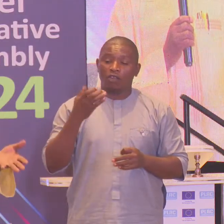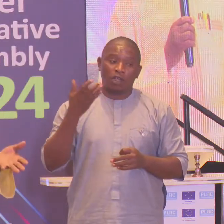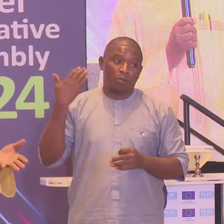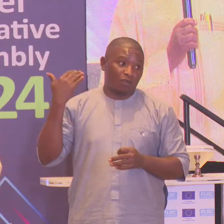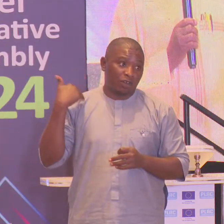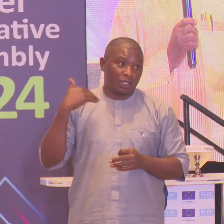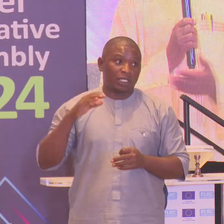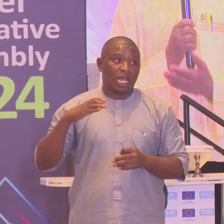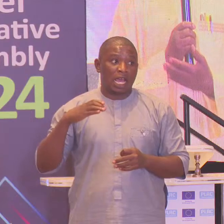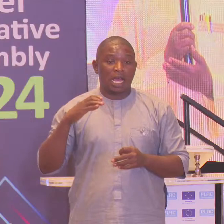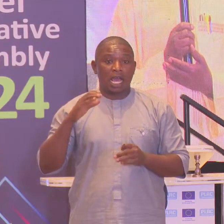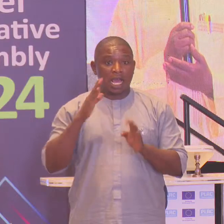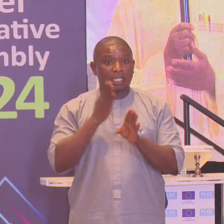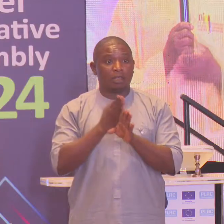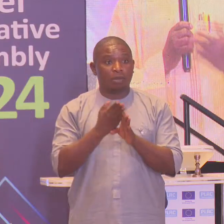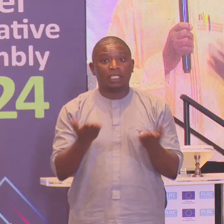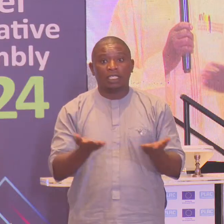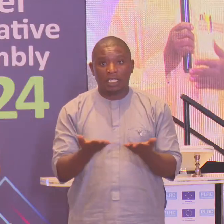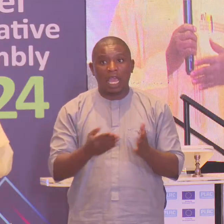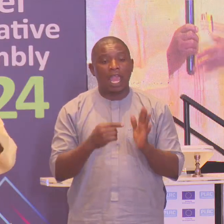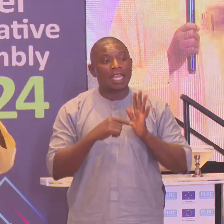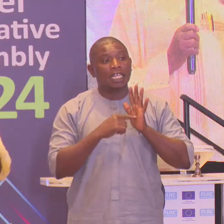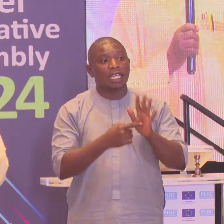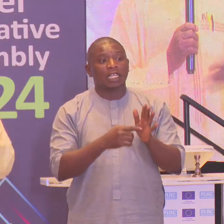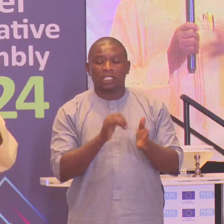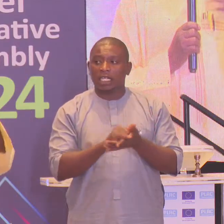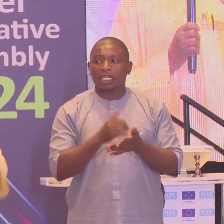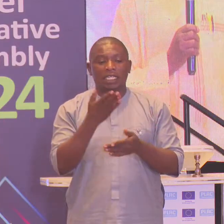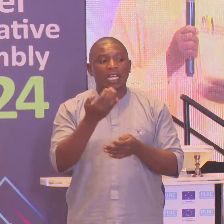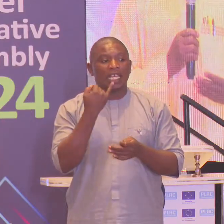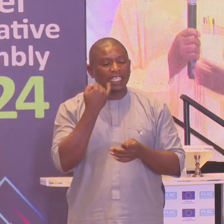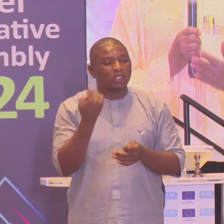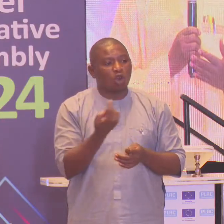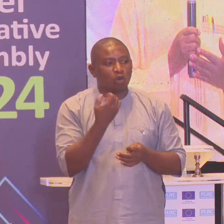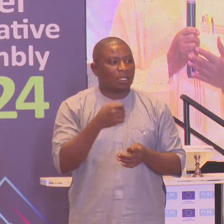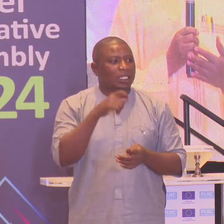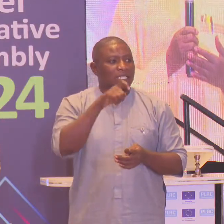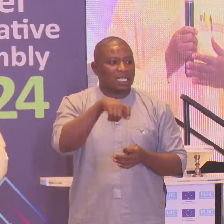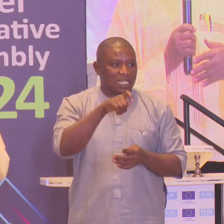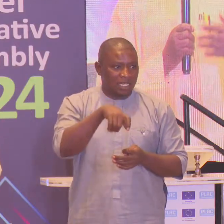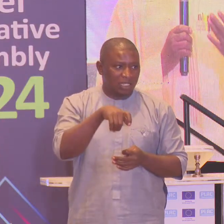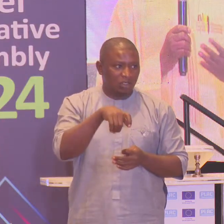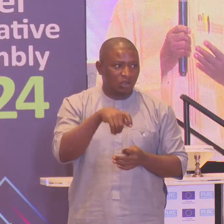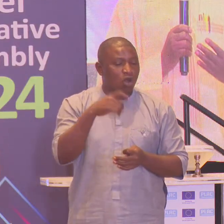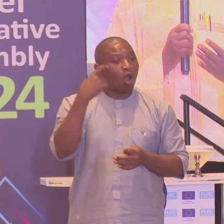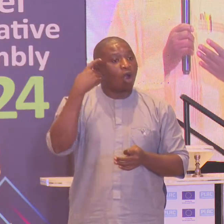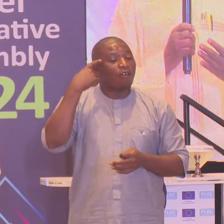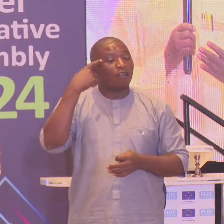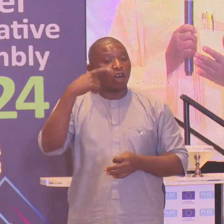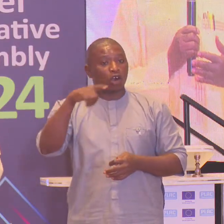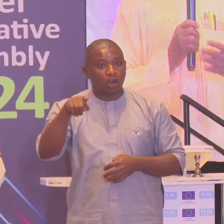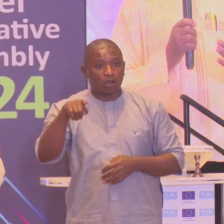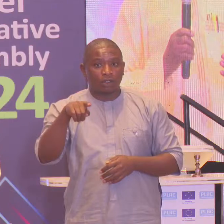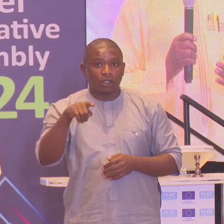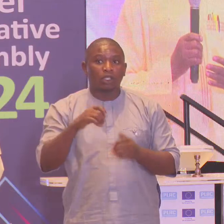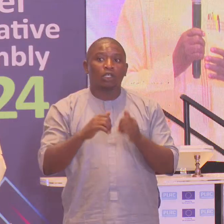assemblies here indicates that there is always need for